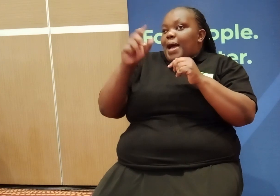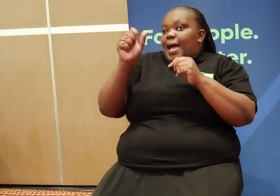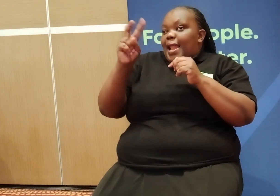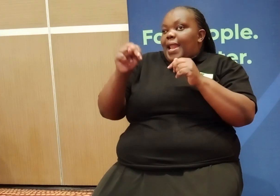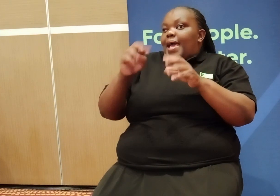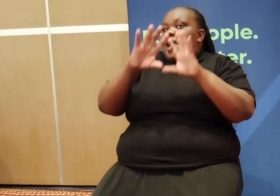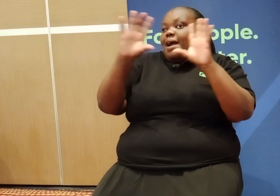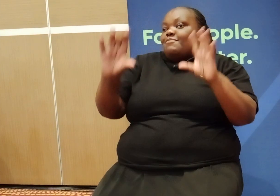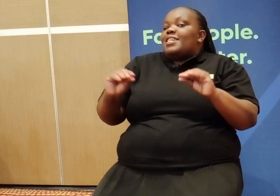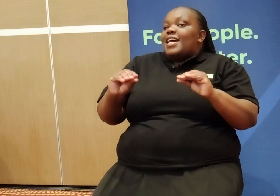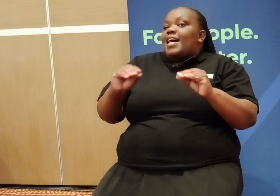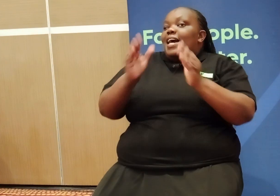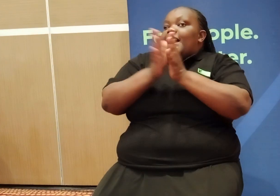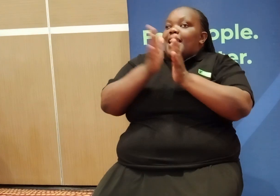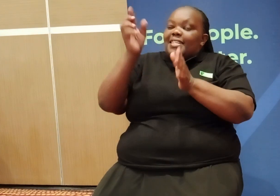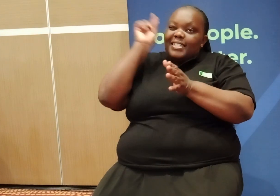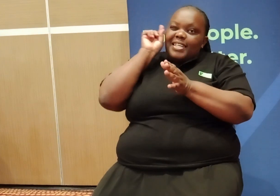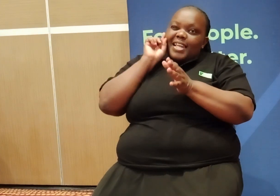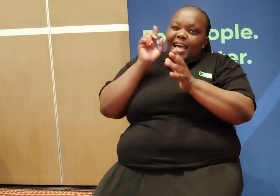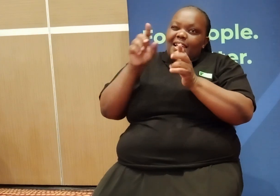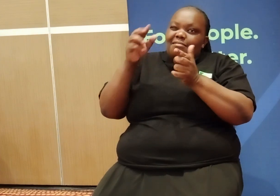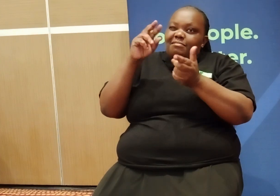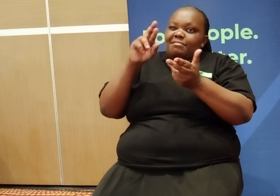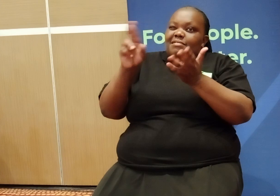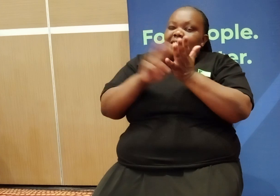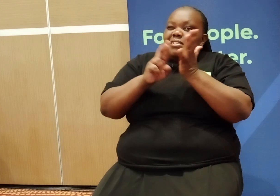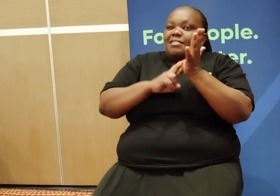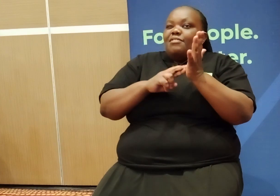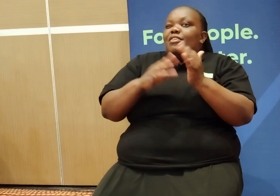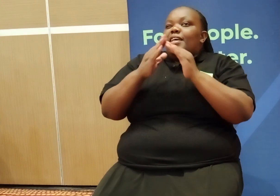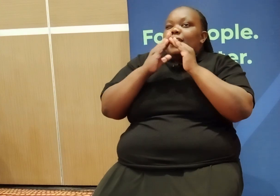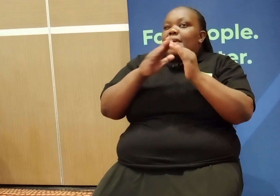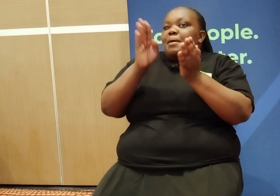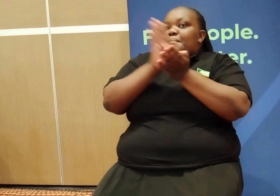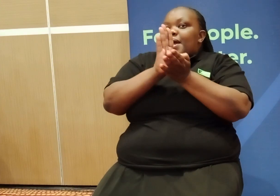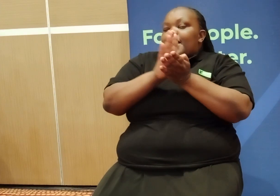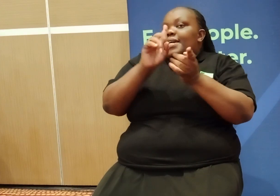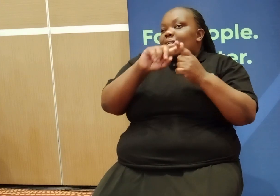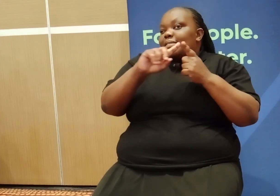expansion agenda, which seeks to leverage our banking experience over